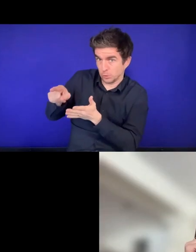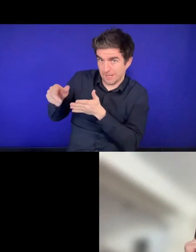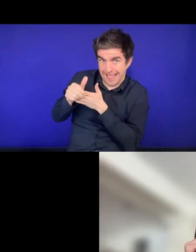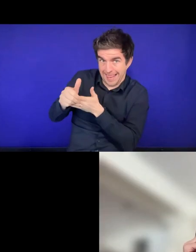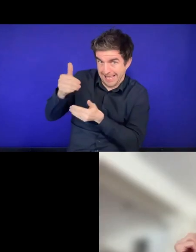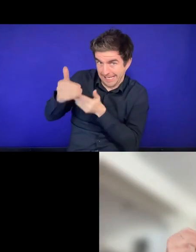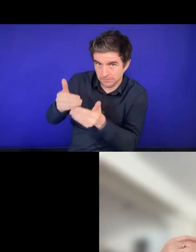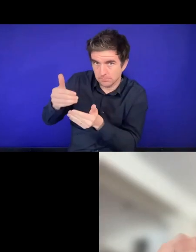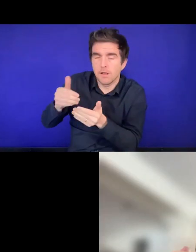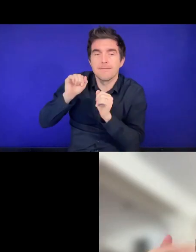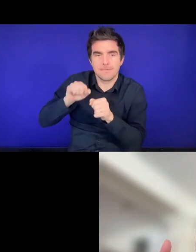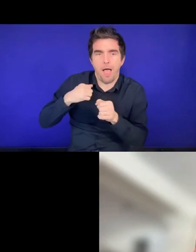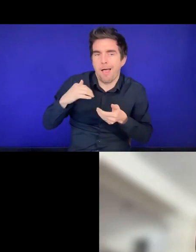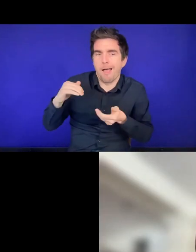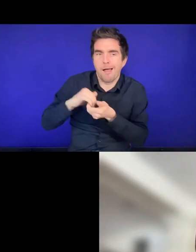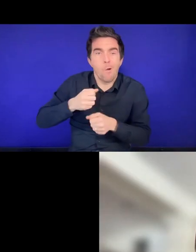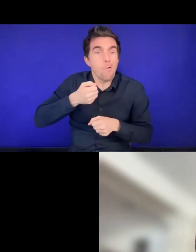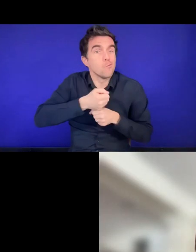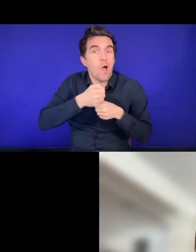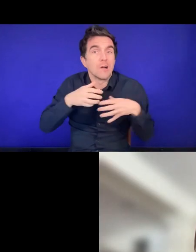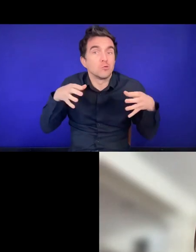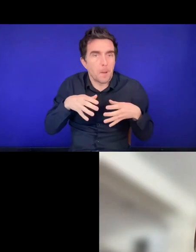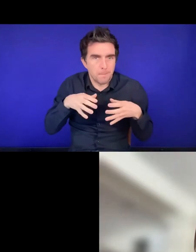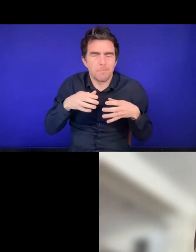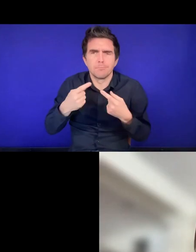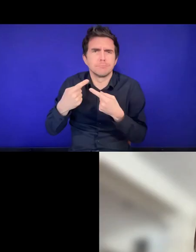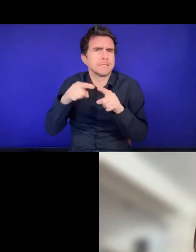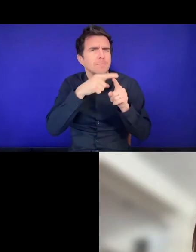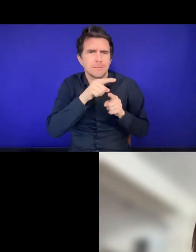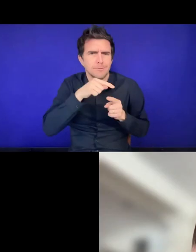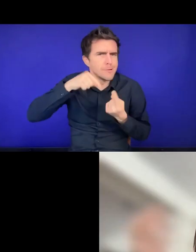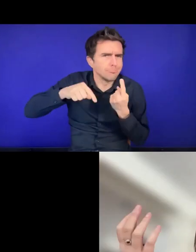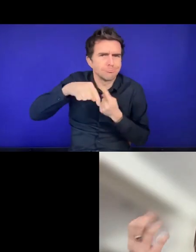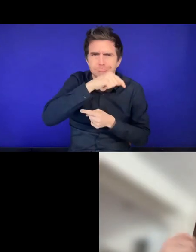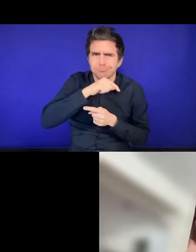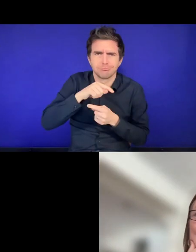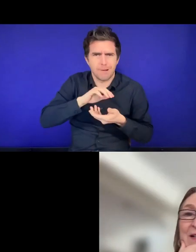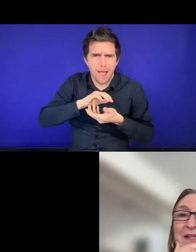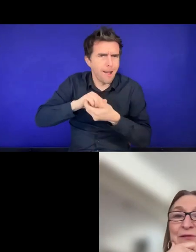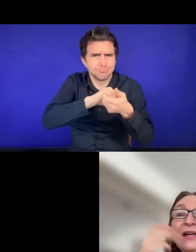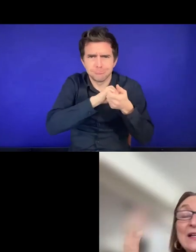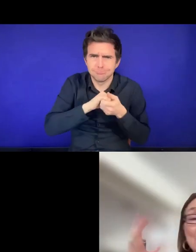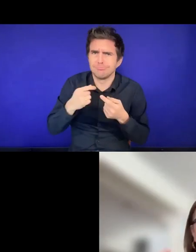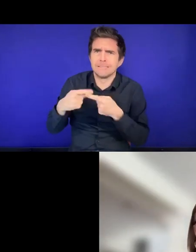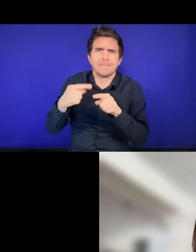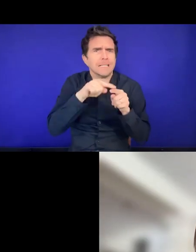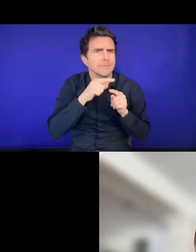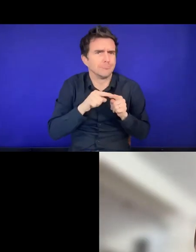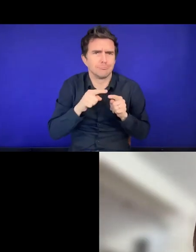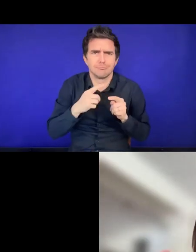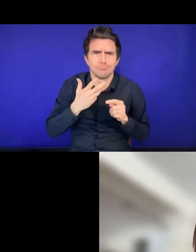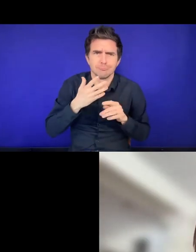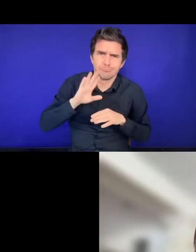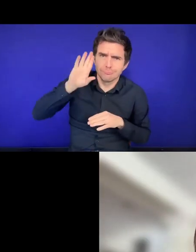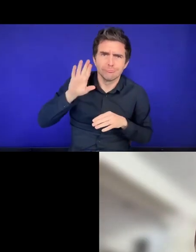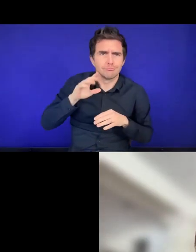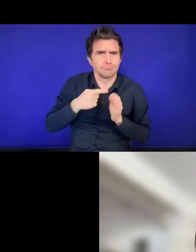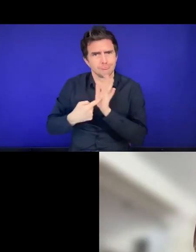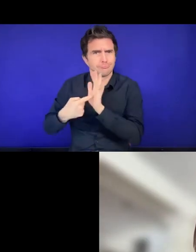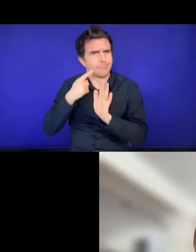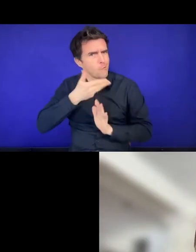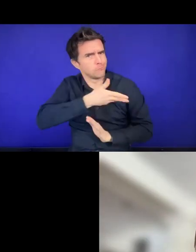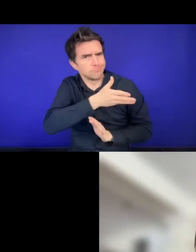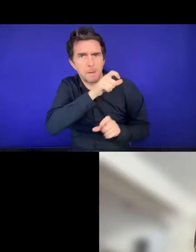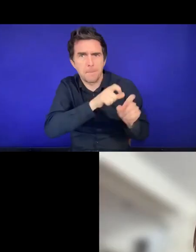to identify the best approaches and also find, it's all related to establishing, data